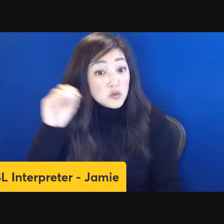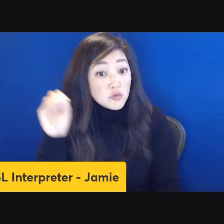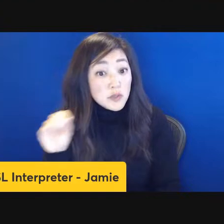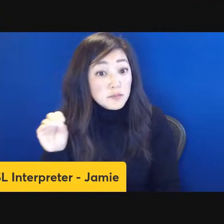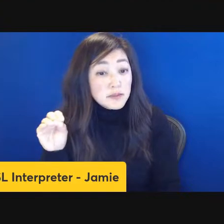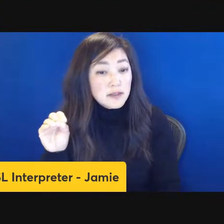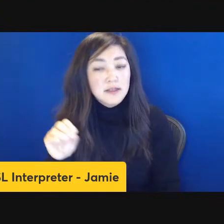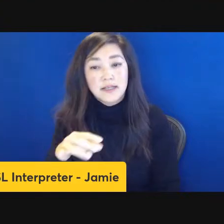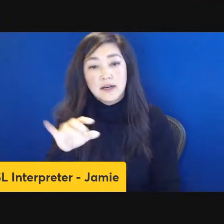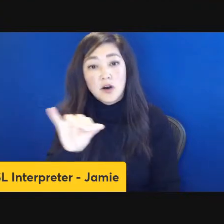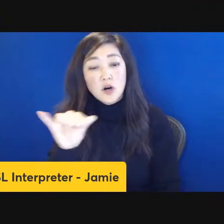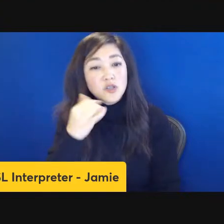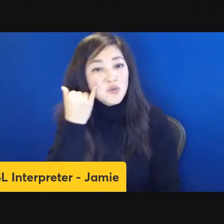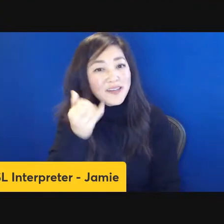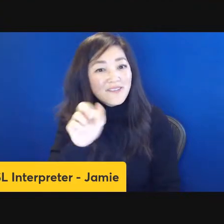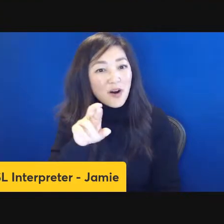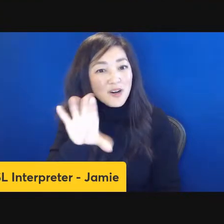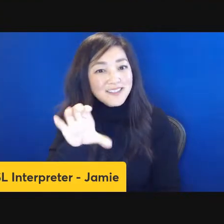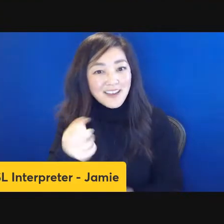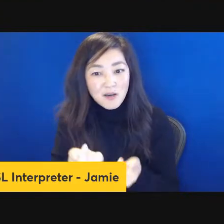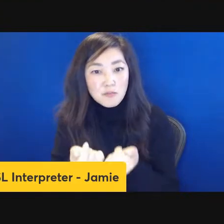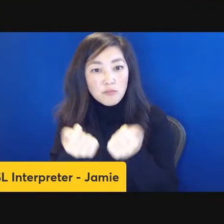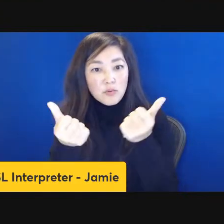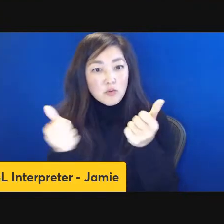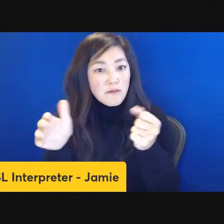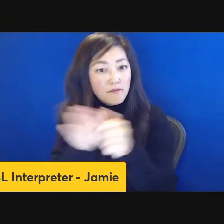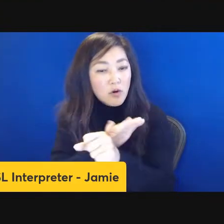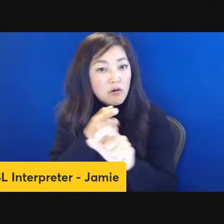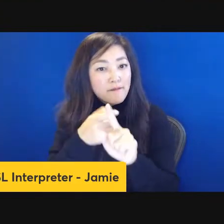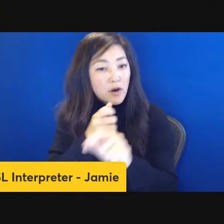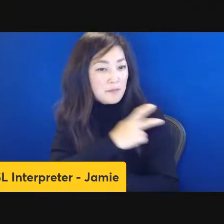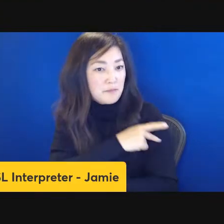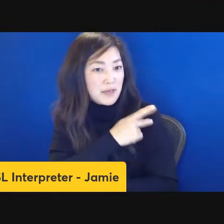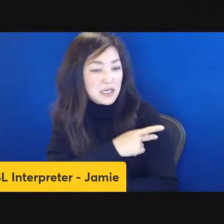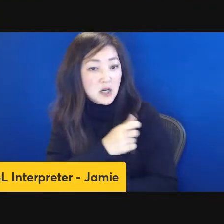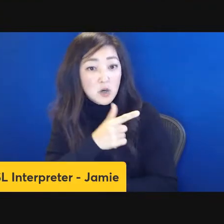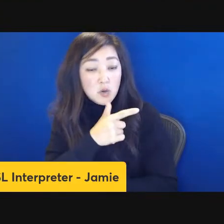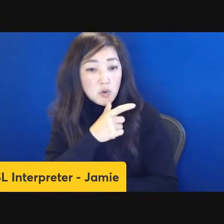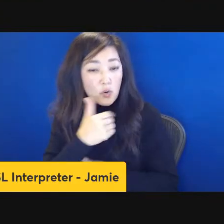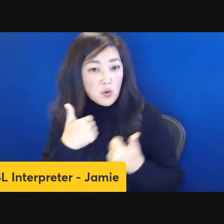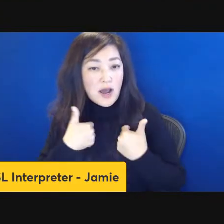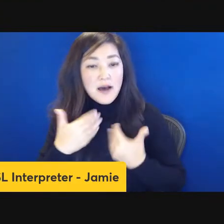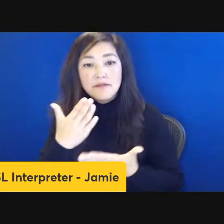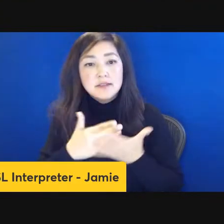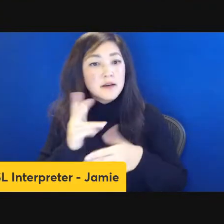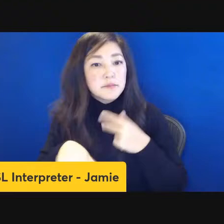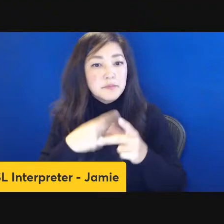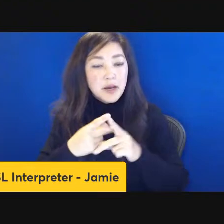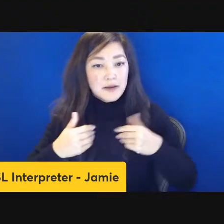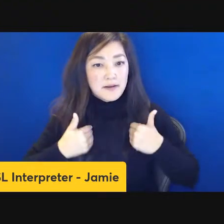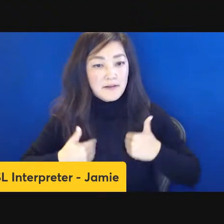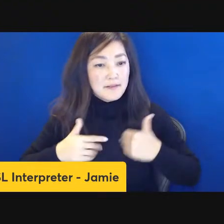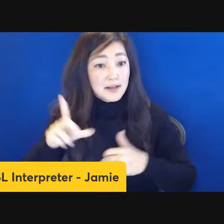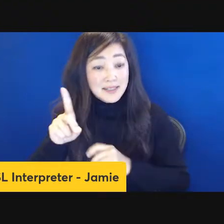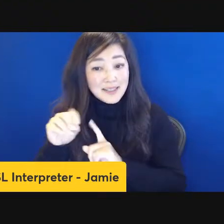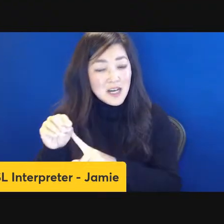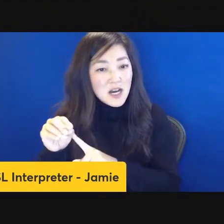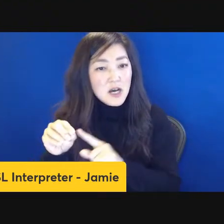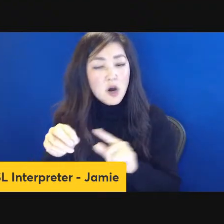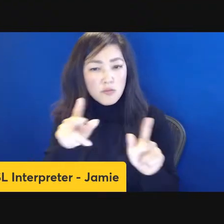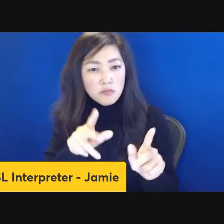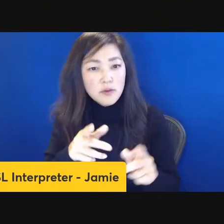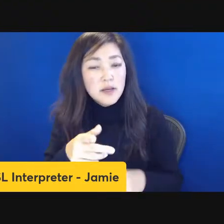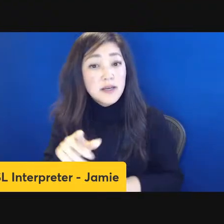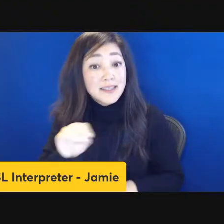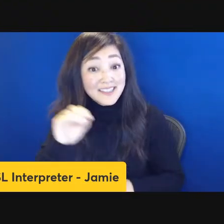Moreover, if race corrections were eliminated from patients with some type of lung disorder, the proportion of Black patients who'd